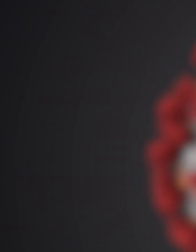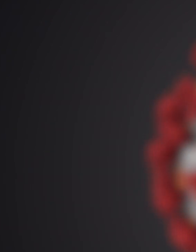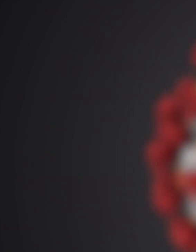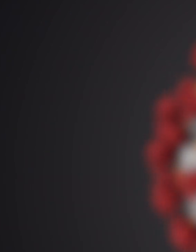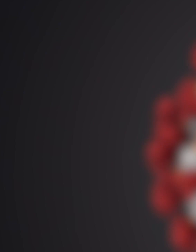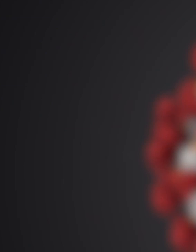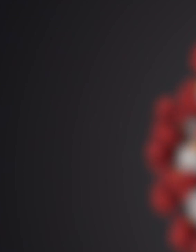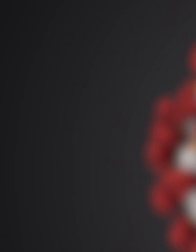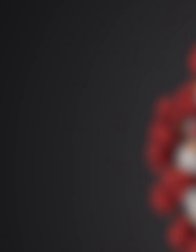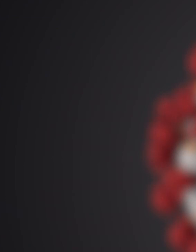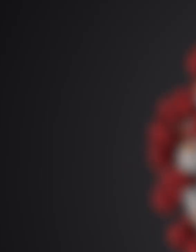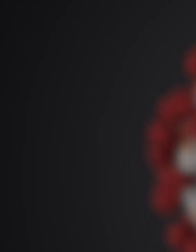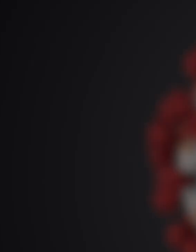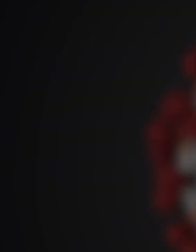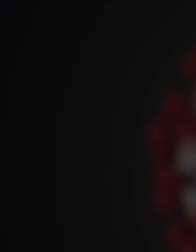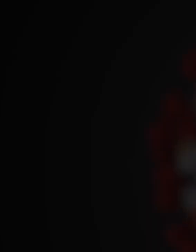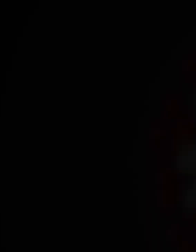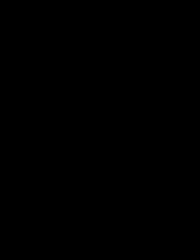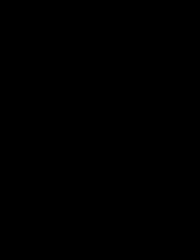cupertino.org/coronavirus.